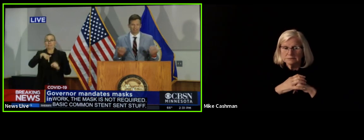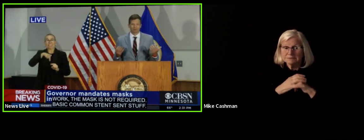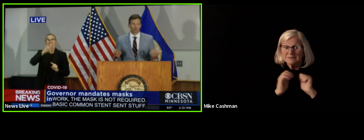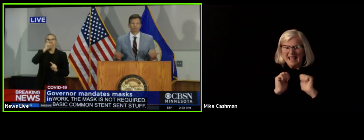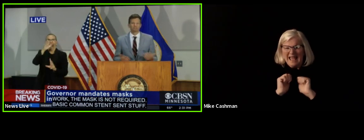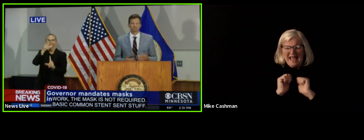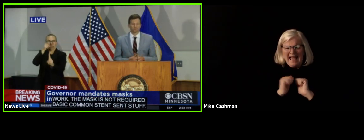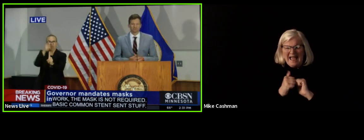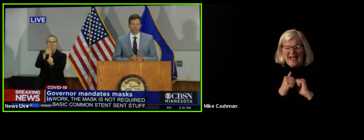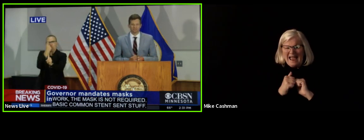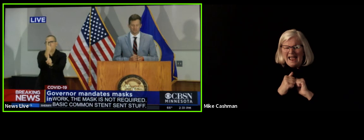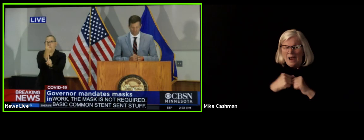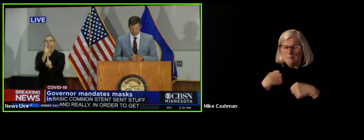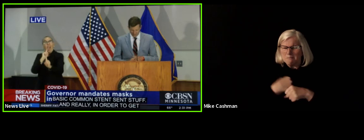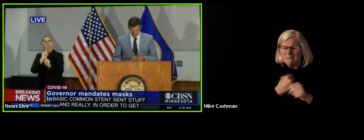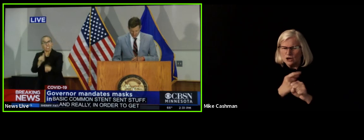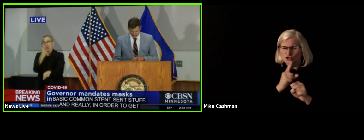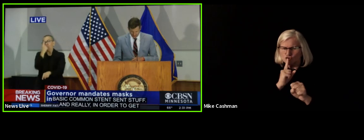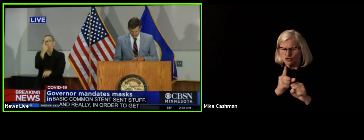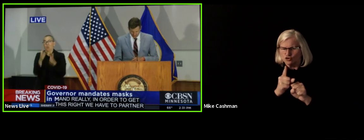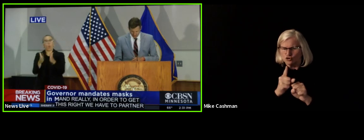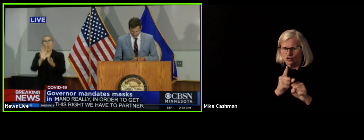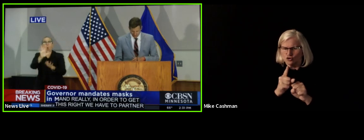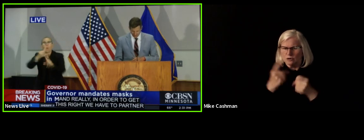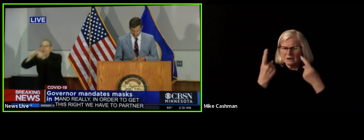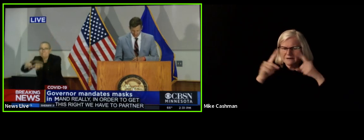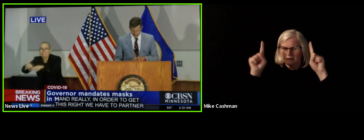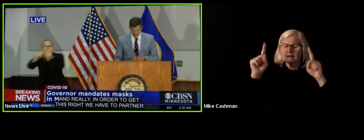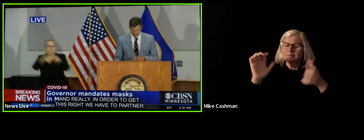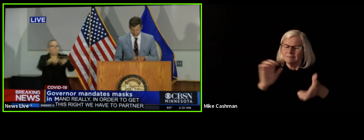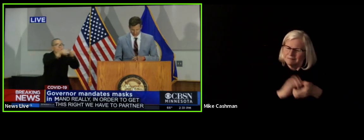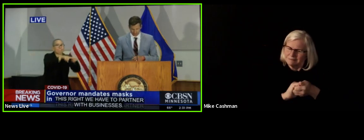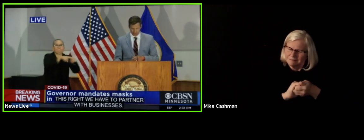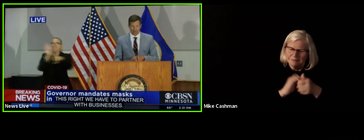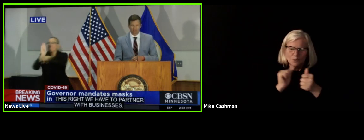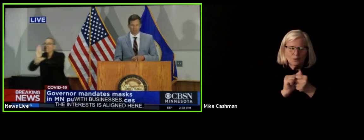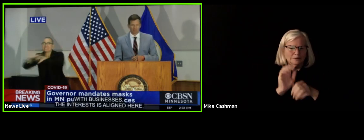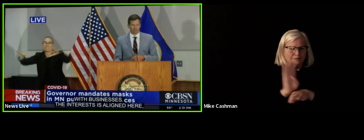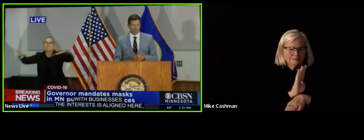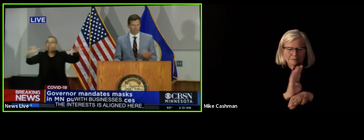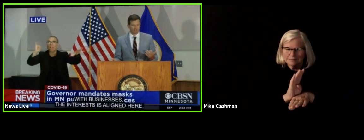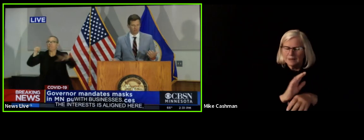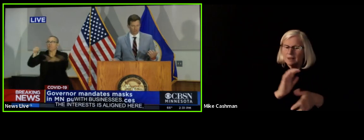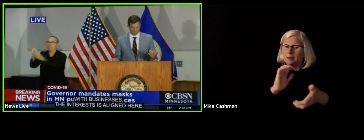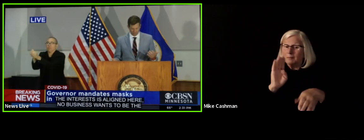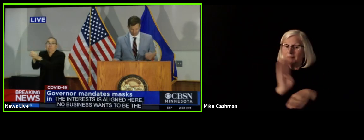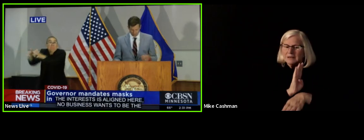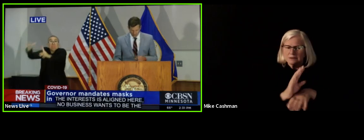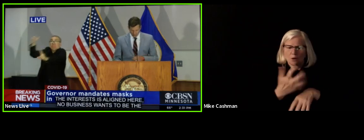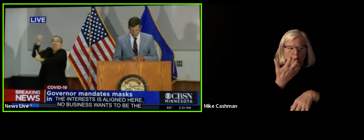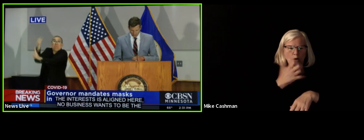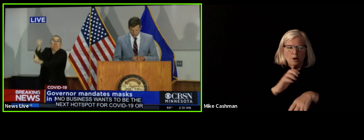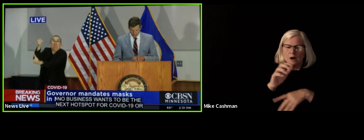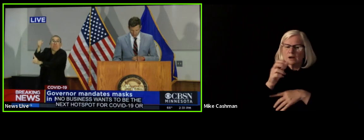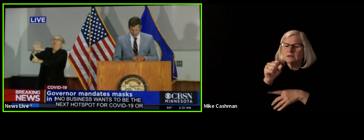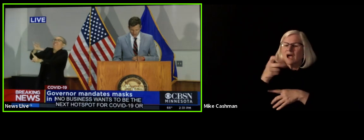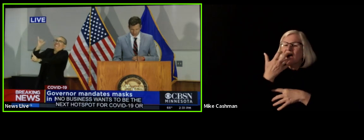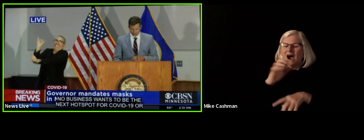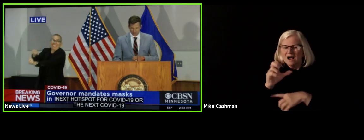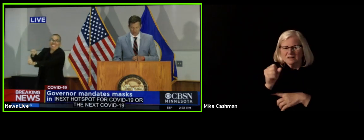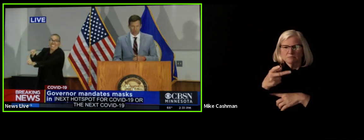aligned here. No business wants to be the next hotspot for COVID, the next COVID-19 transmission spot. That's bad for business. So we are